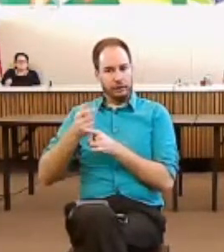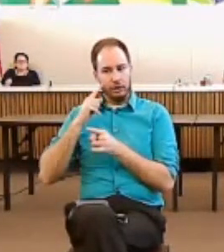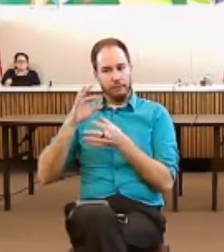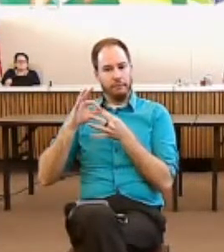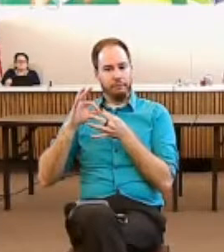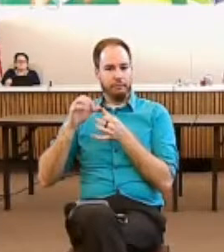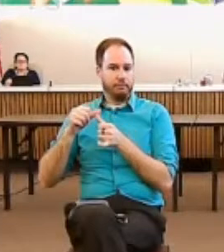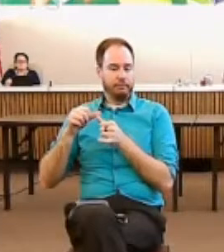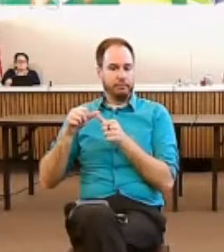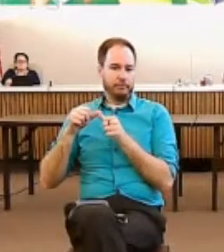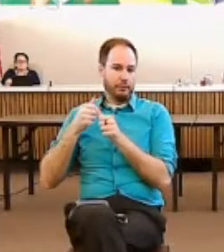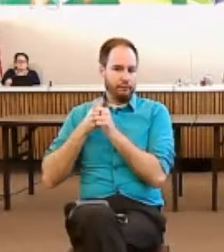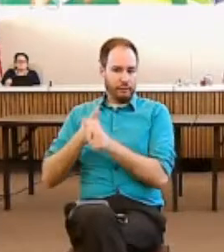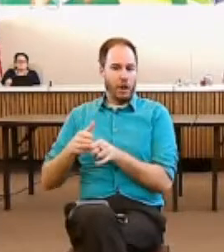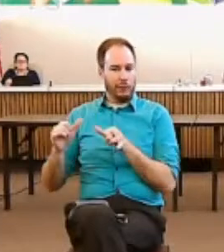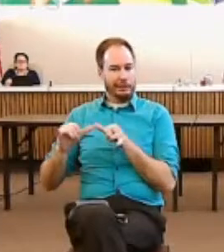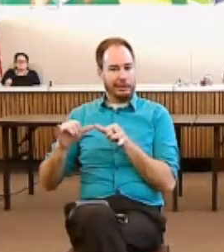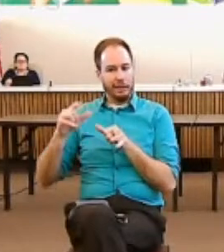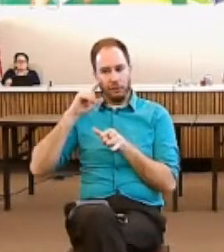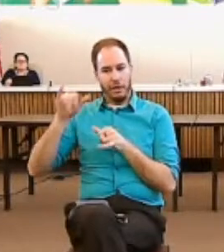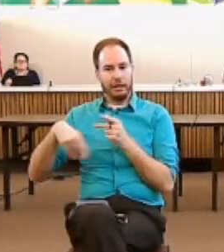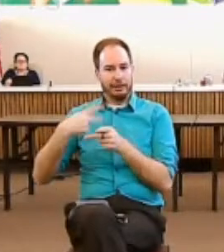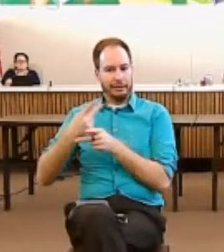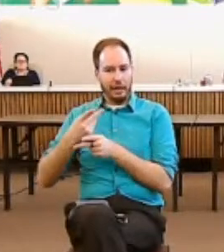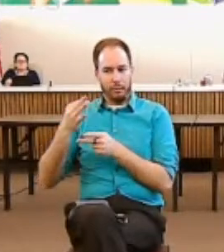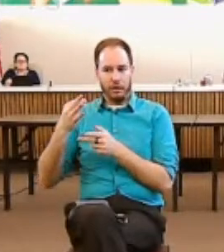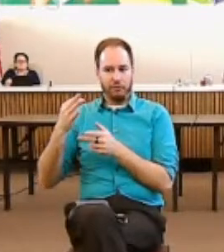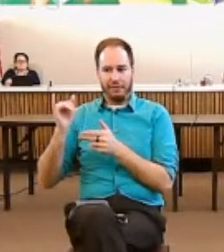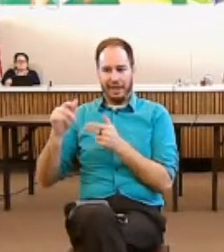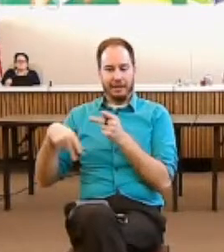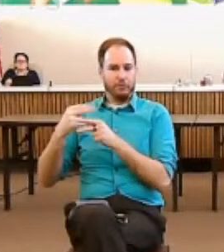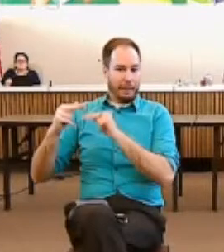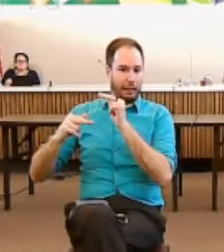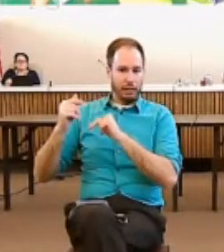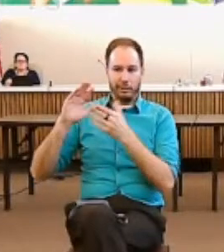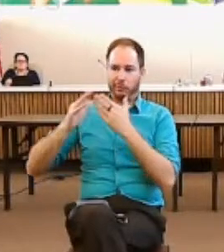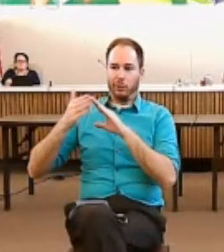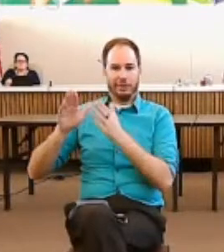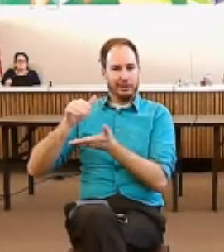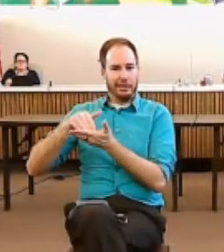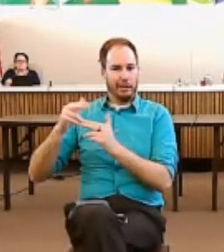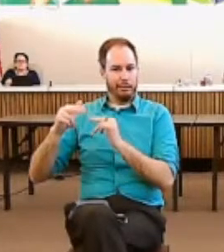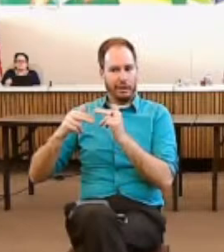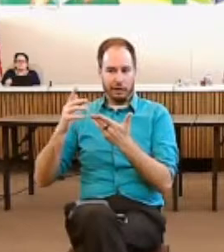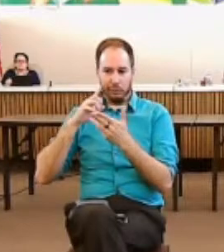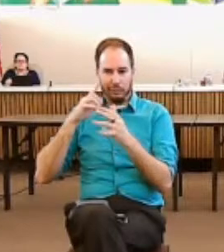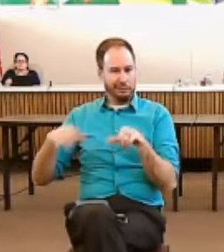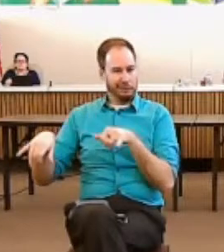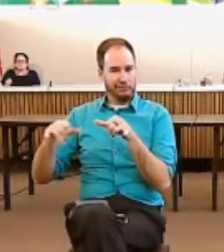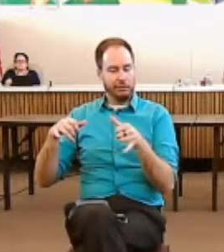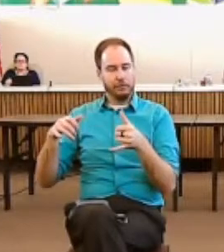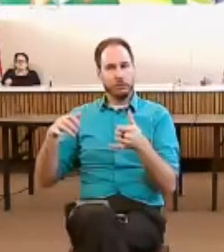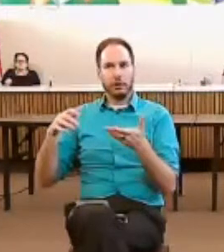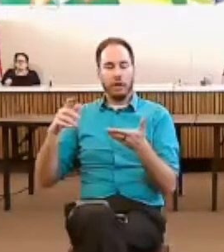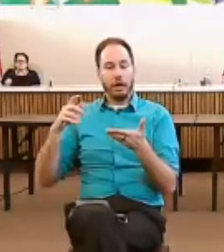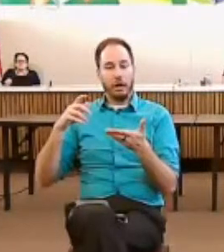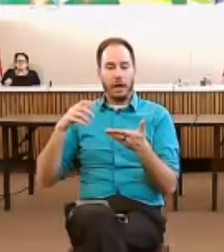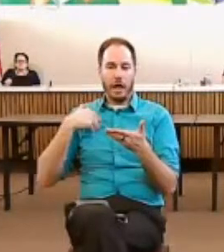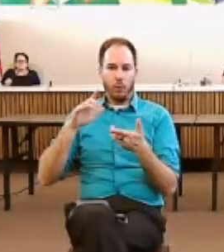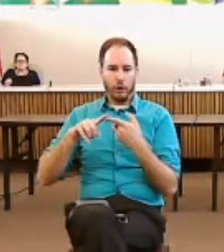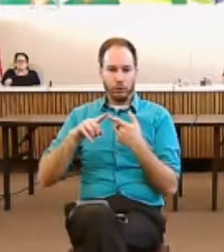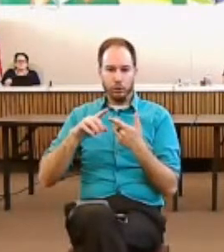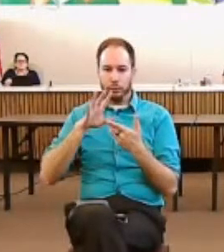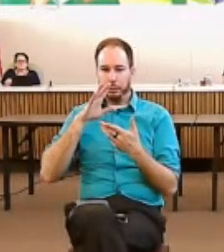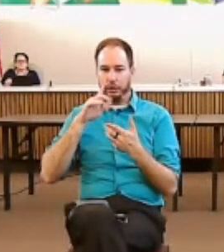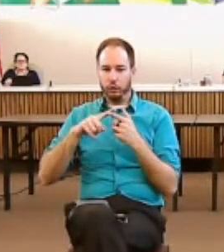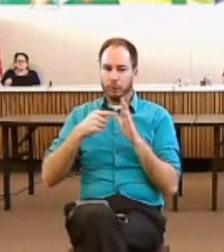of what developments of this sort of thing are. So it's kind of, and I think at the risk of also